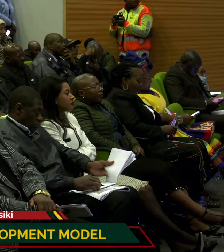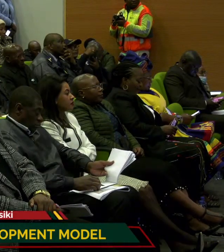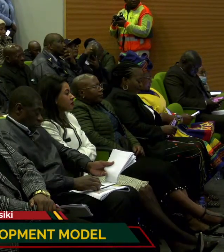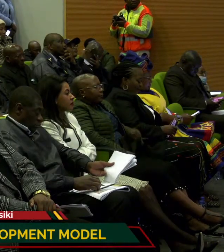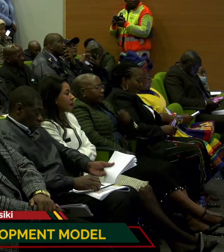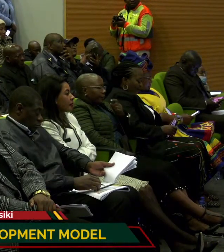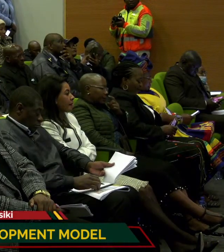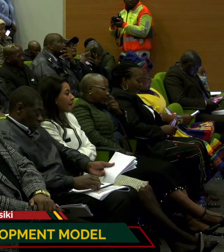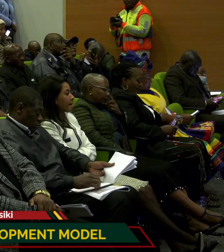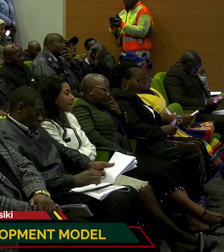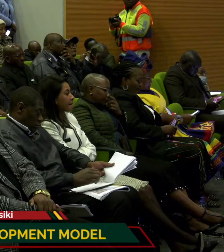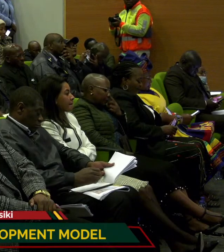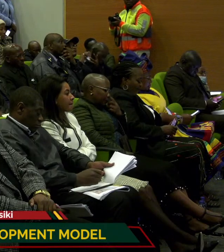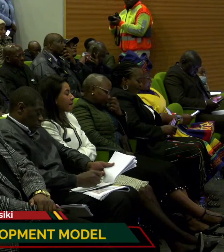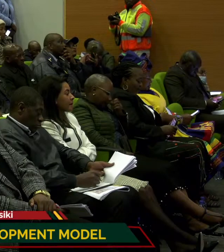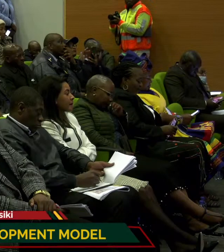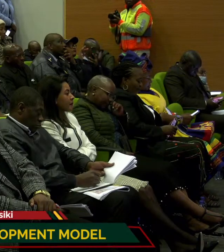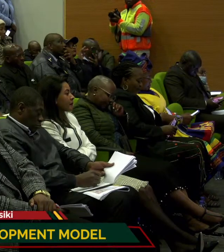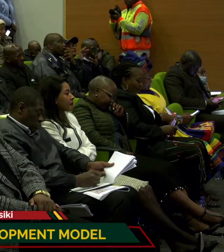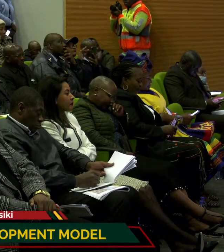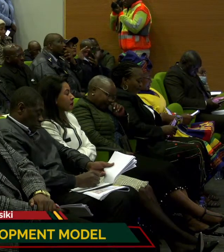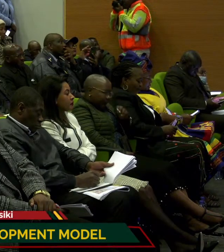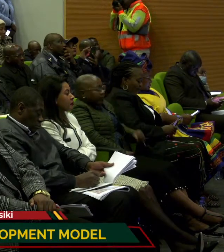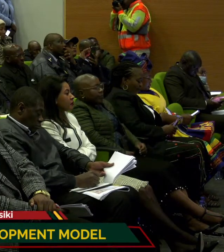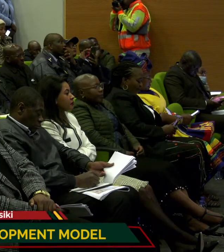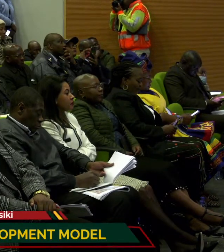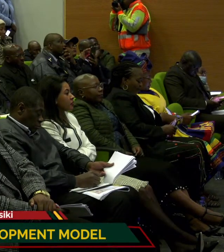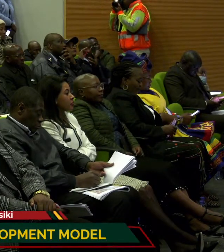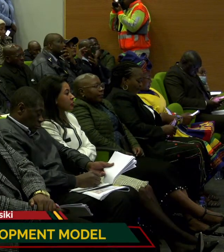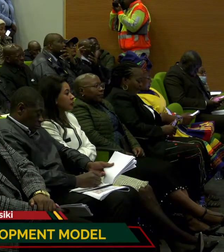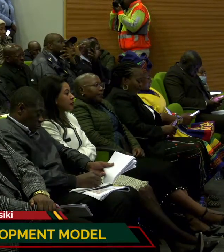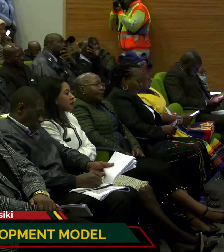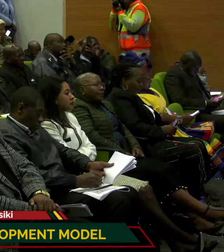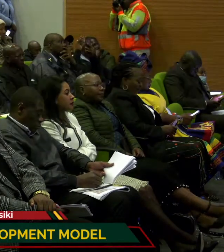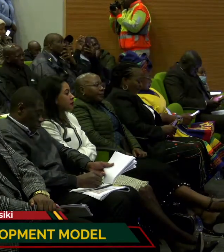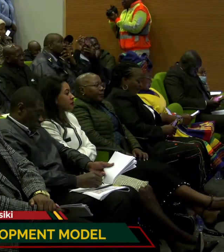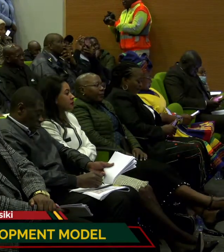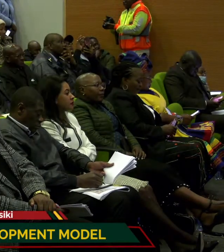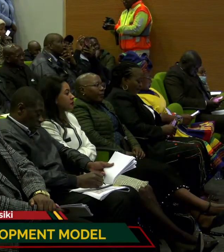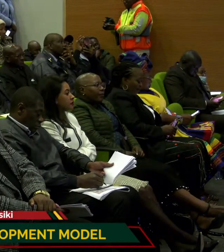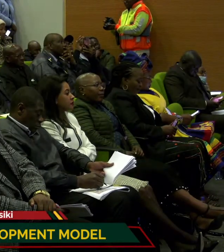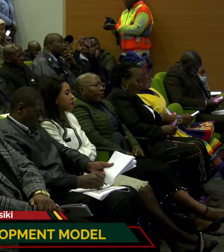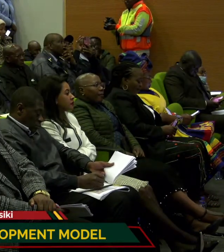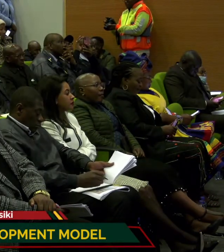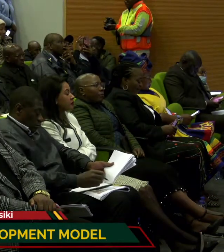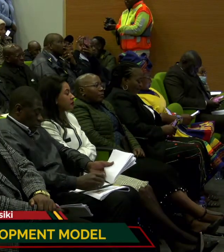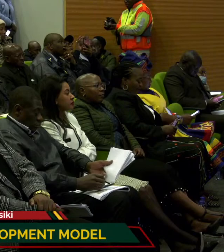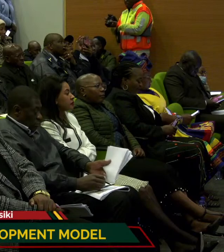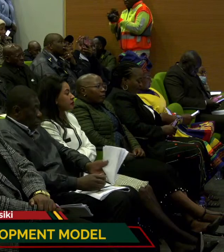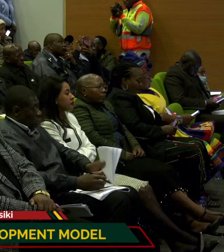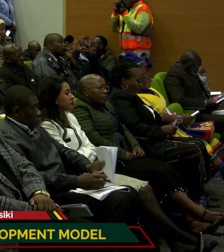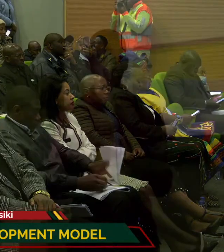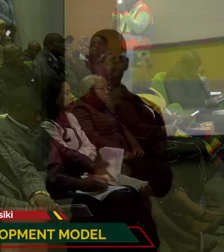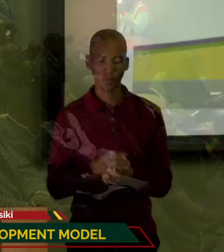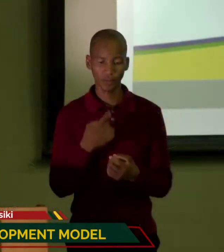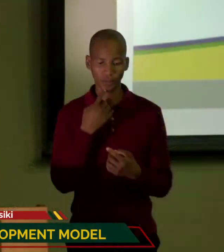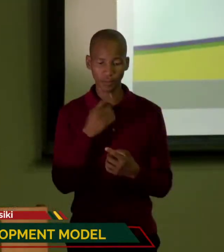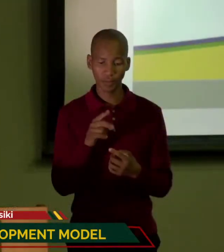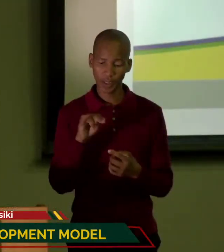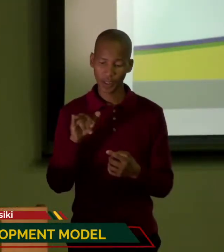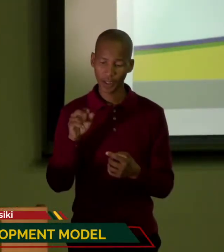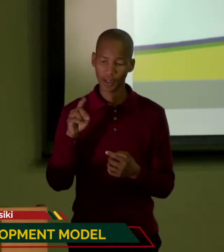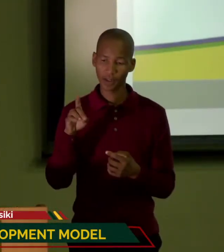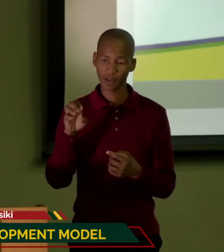yonke nantsi apha kupage 35 eyona apha iza kuxelela ukuba enyandeni